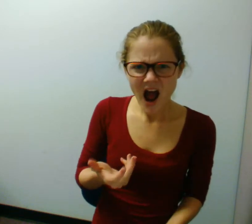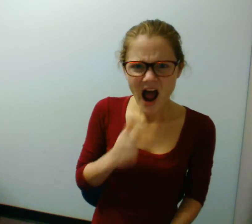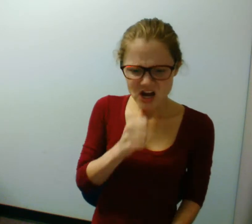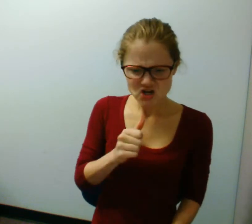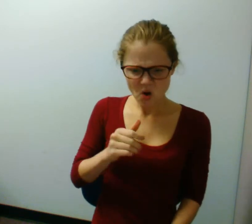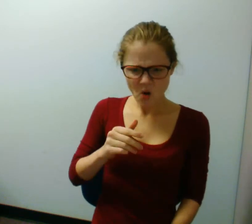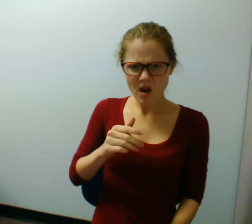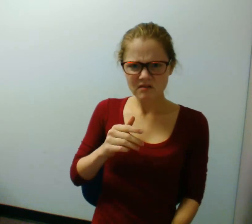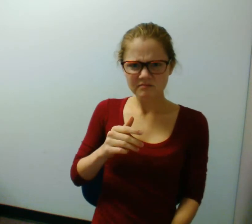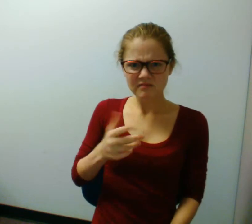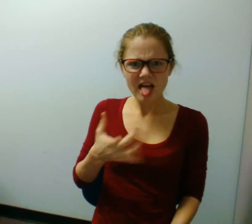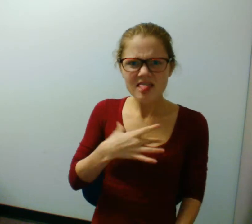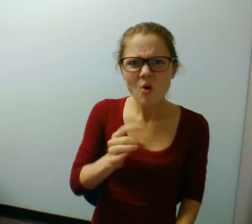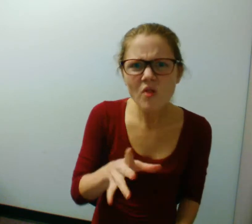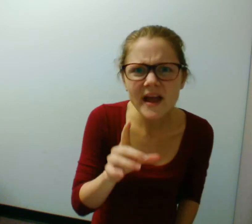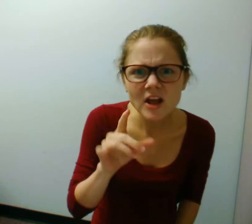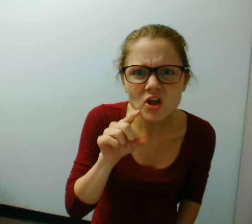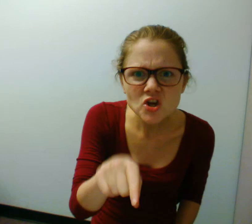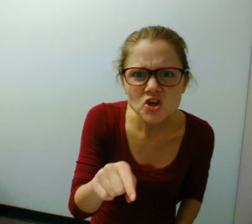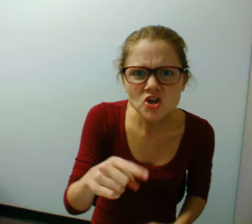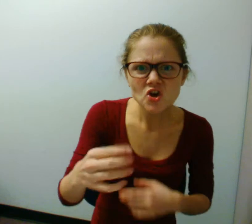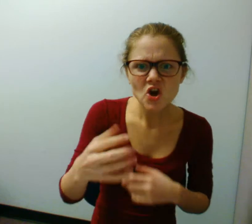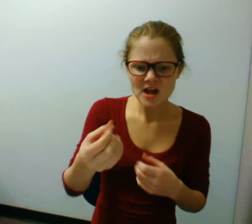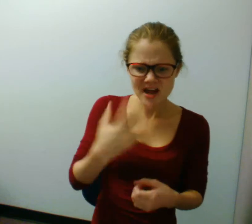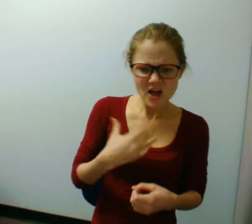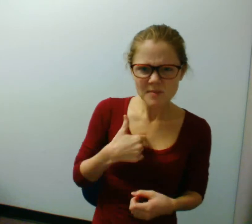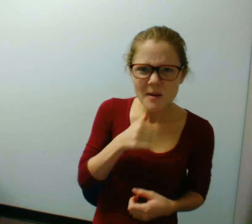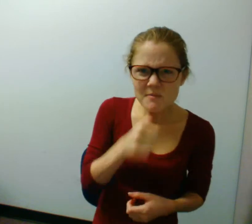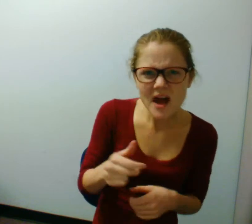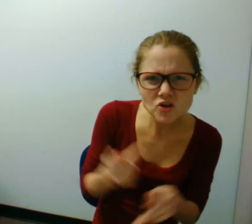the fact that you would insinuate that I wouldn't supervise my children.